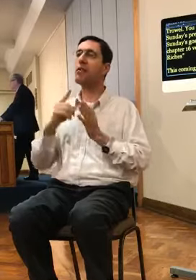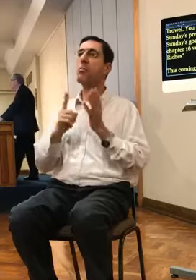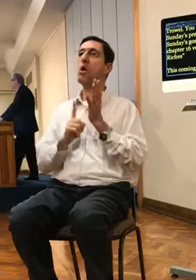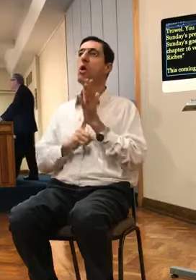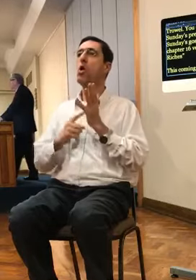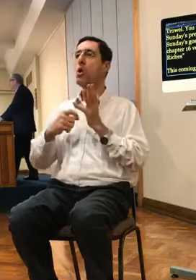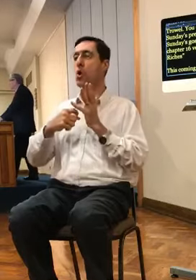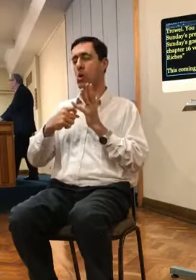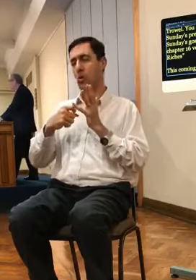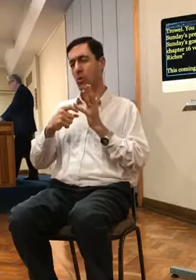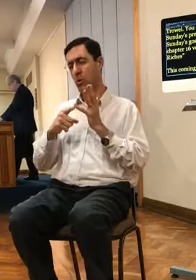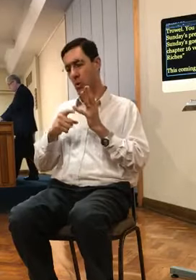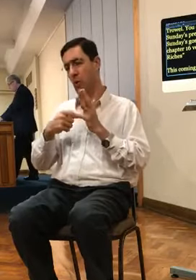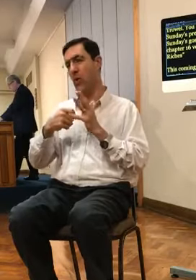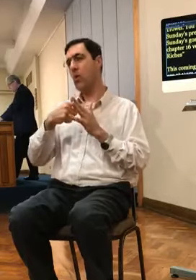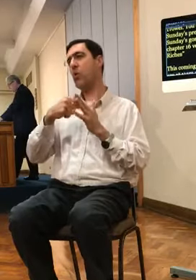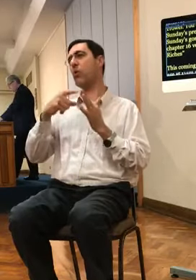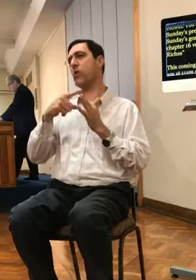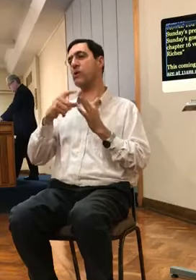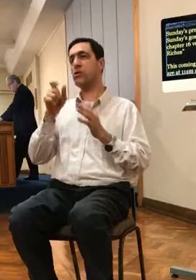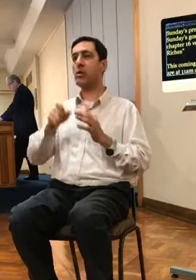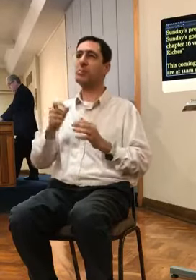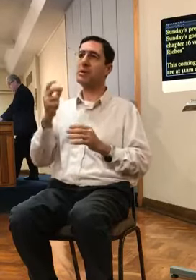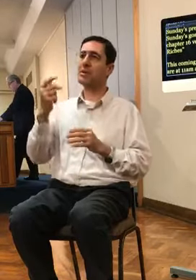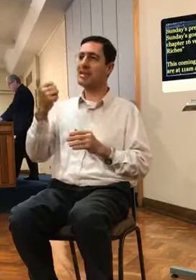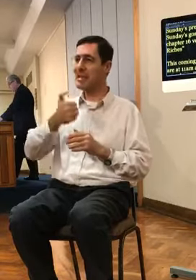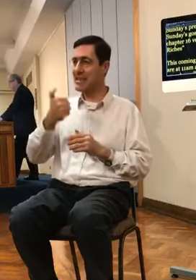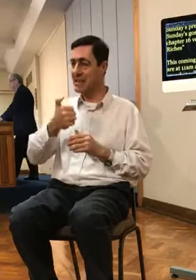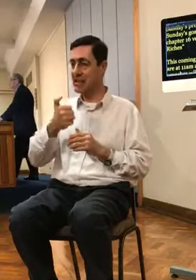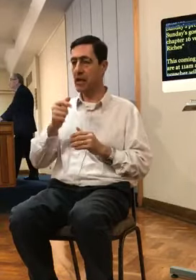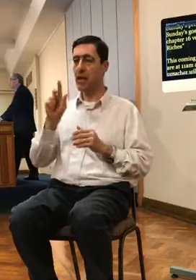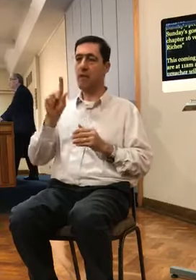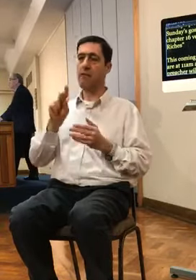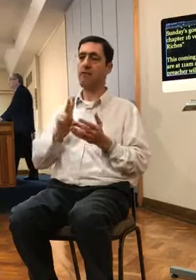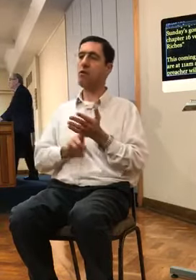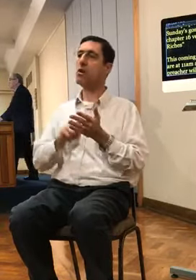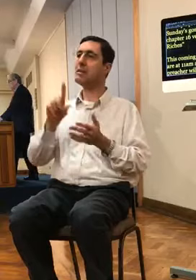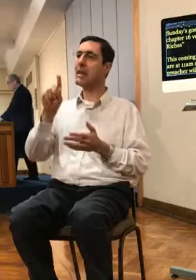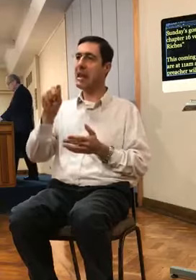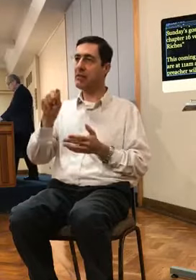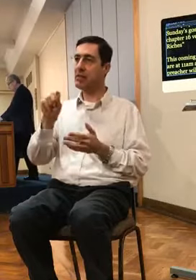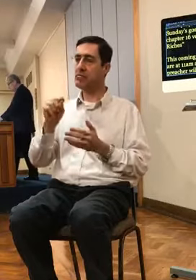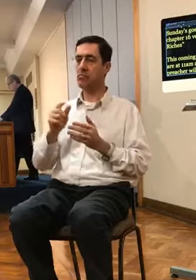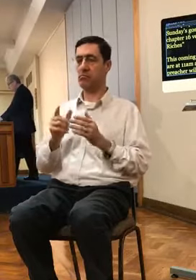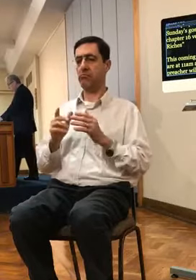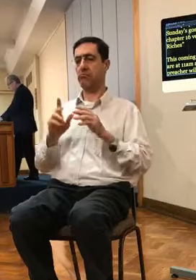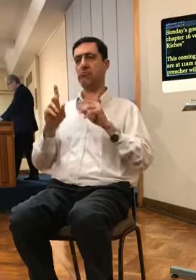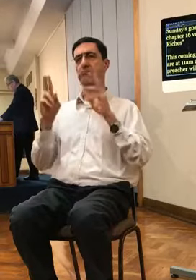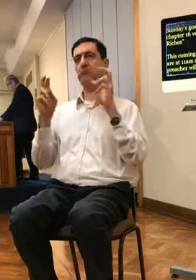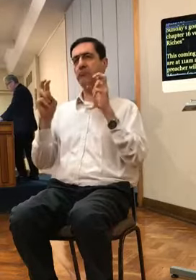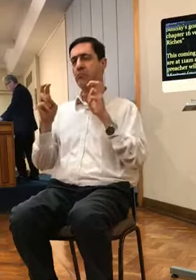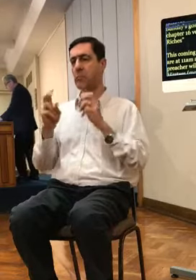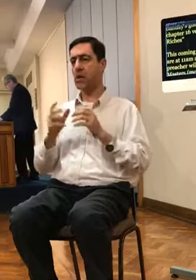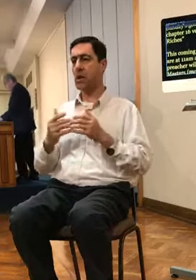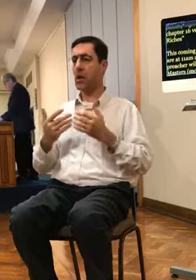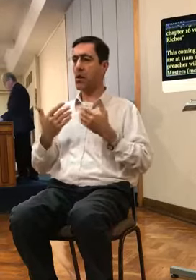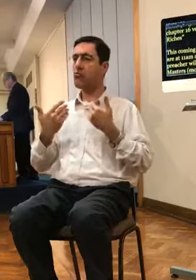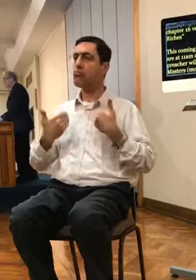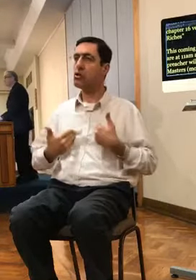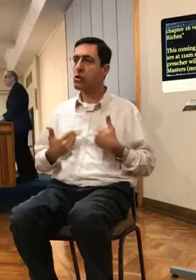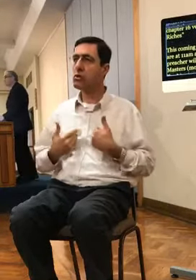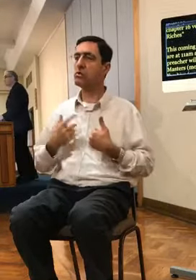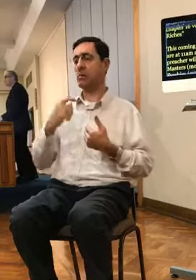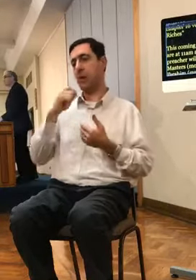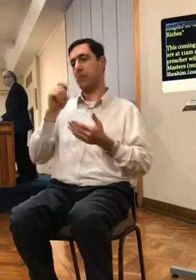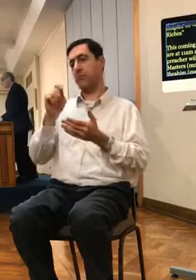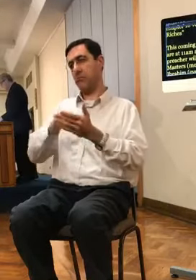false and true riches. This coming Sunday, our teaching service is at 11 in the morning, and the preacher will be our pastor,